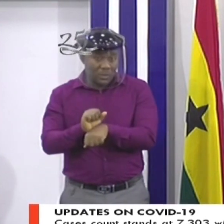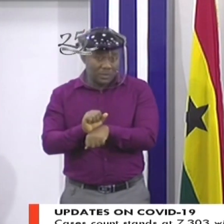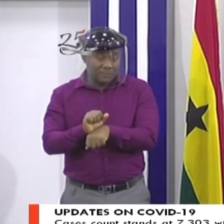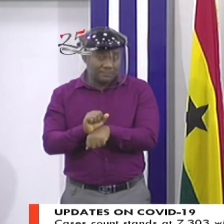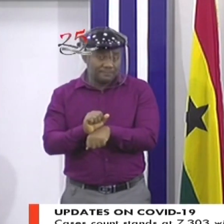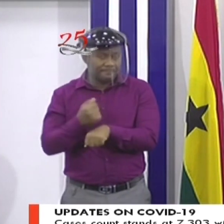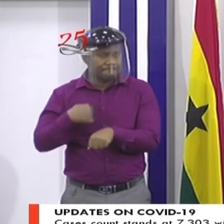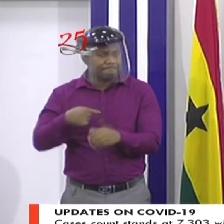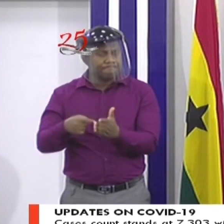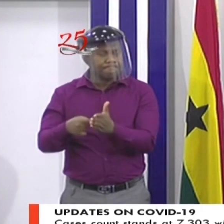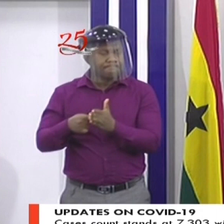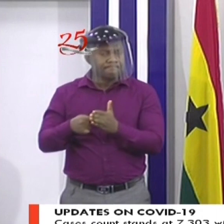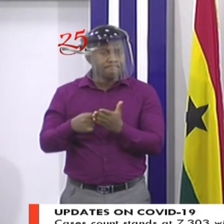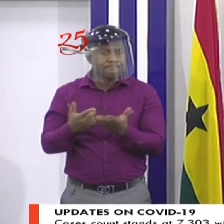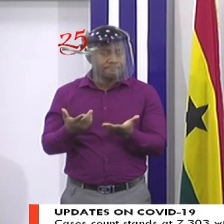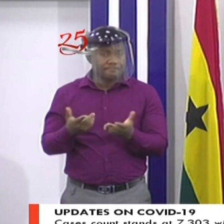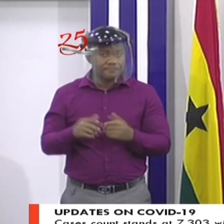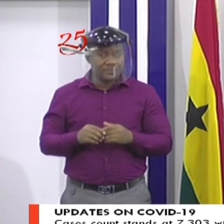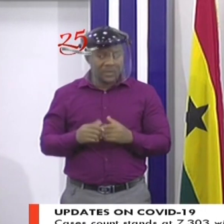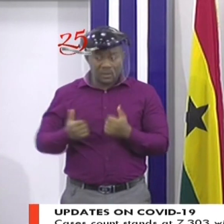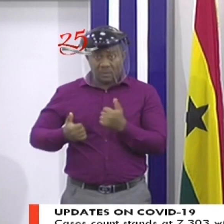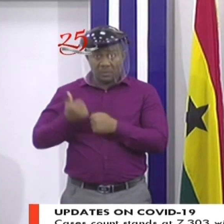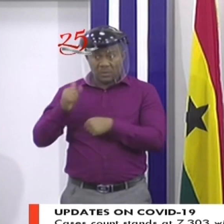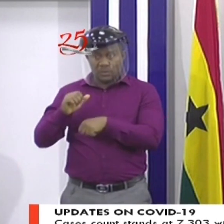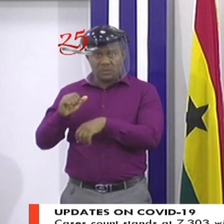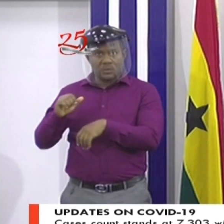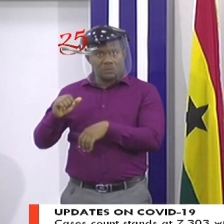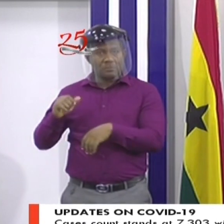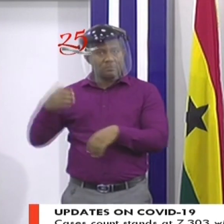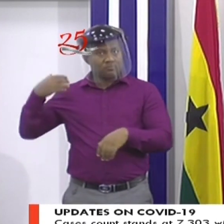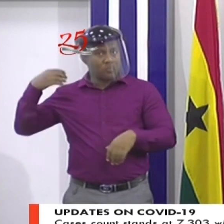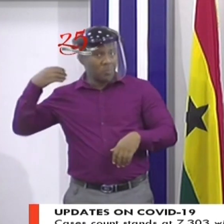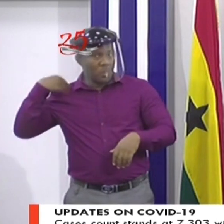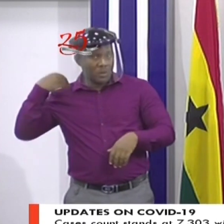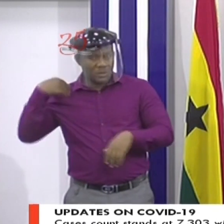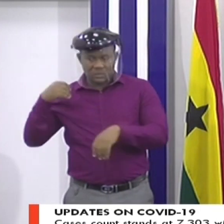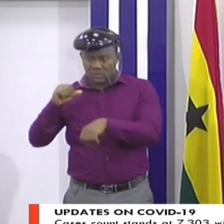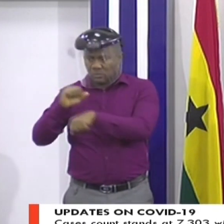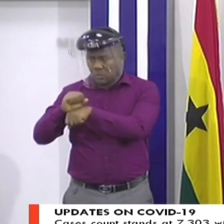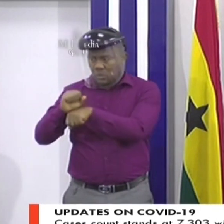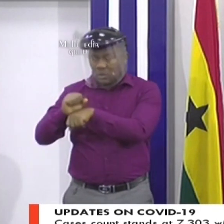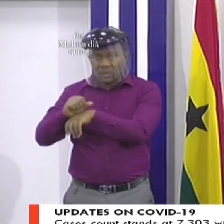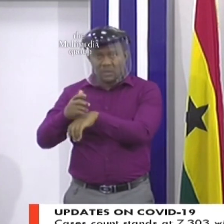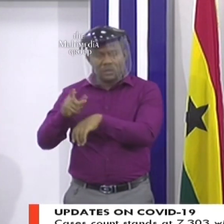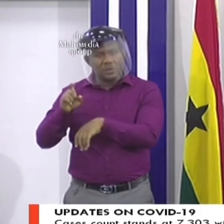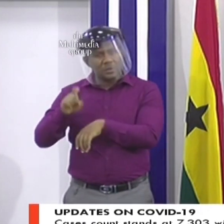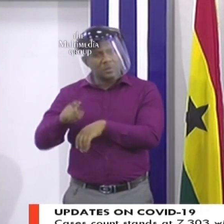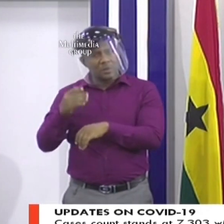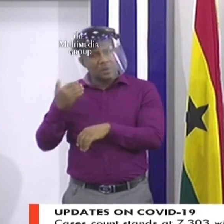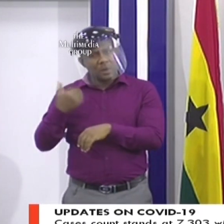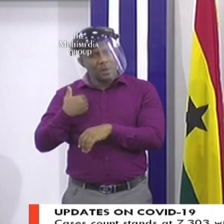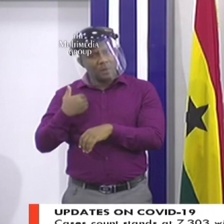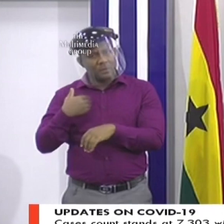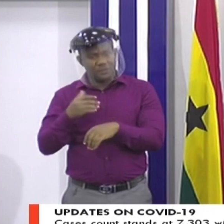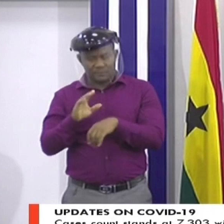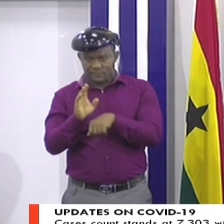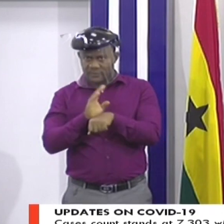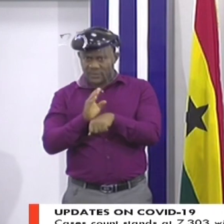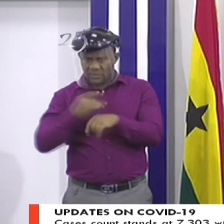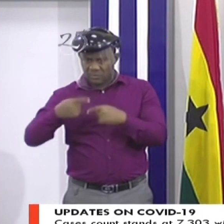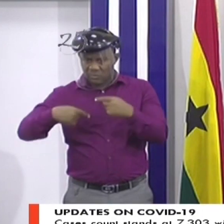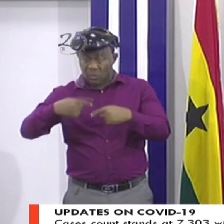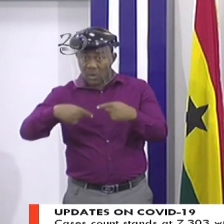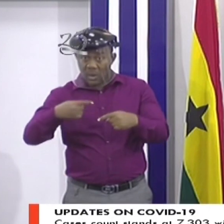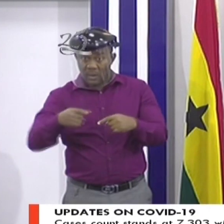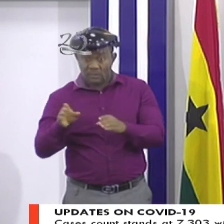we have requested to most employers that they have to get business continuity plan,